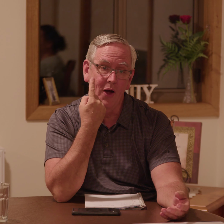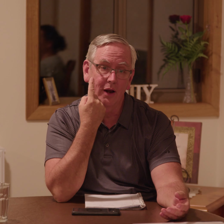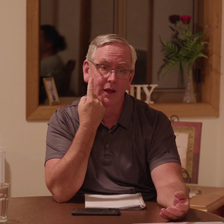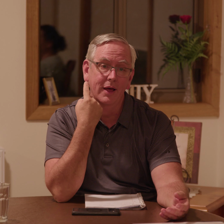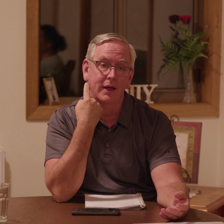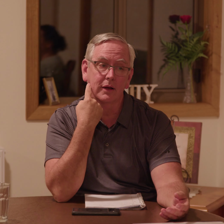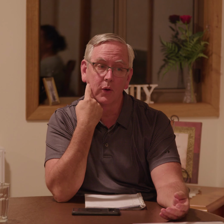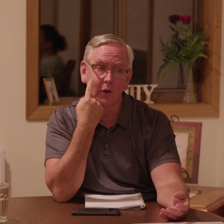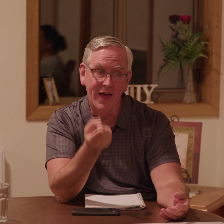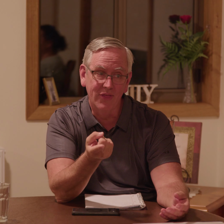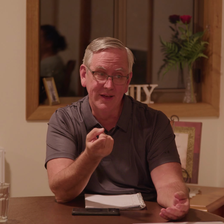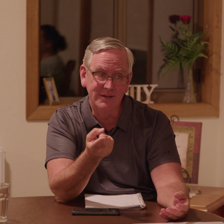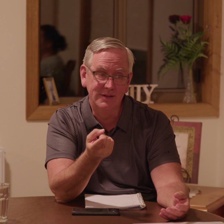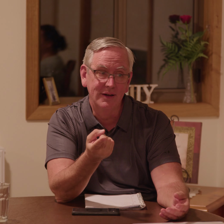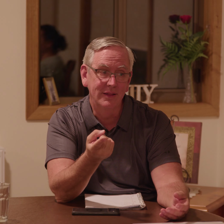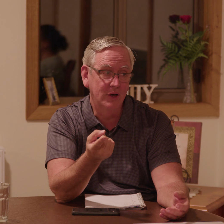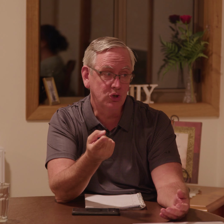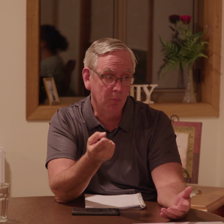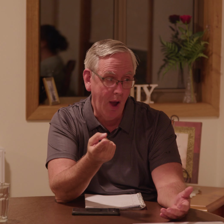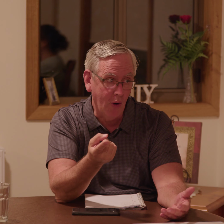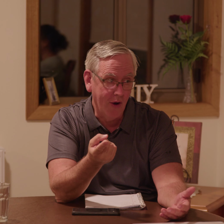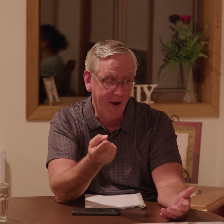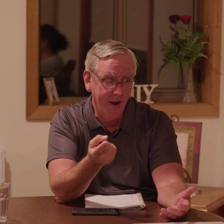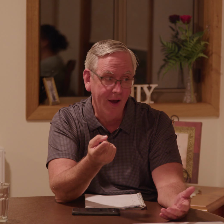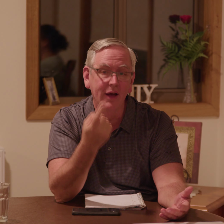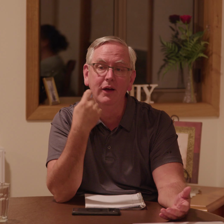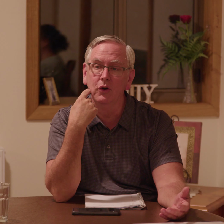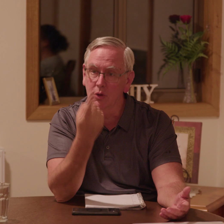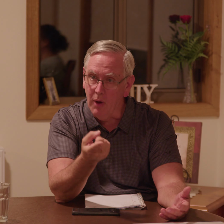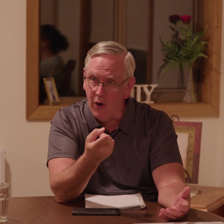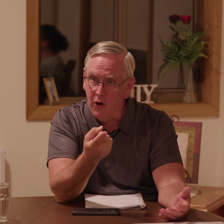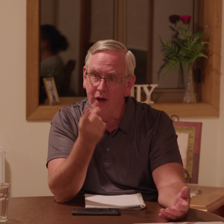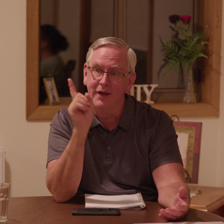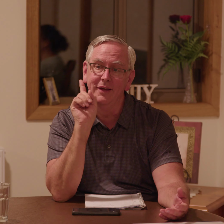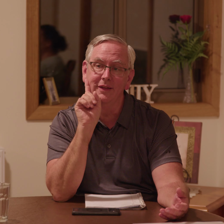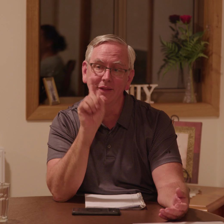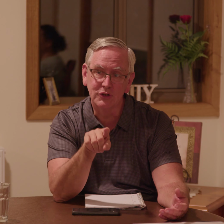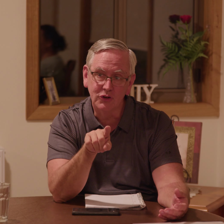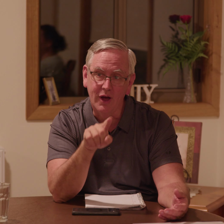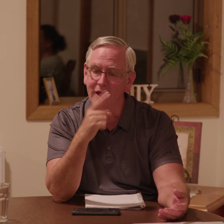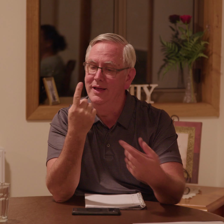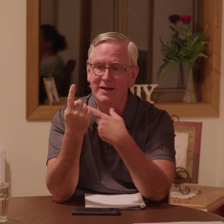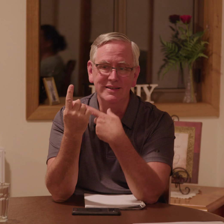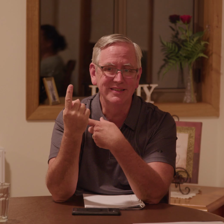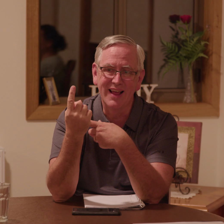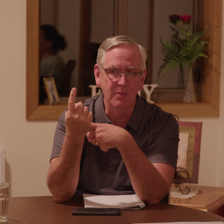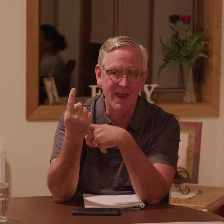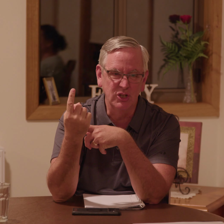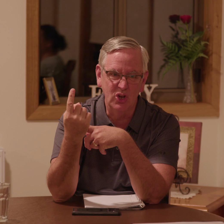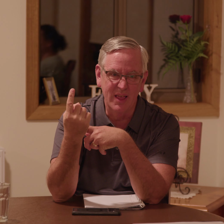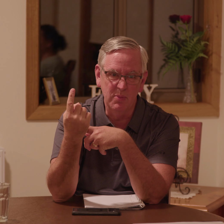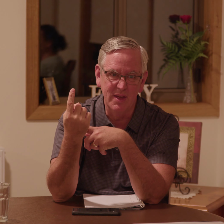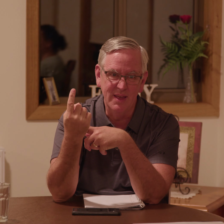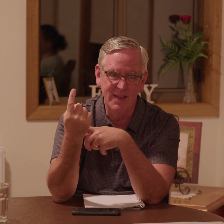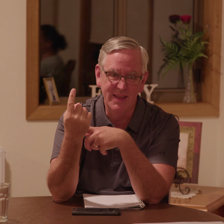If I turn it around, now it's tomorrow. Tomorrow. Yesterday, same